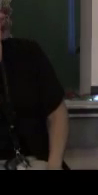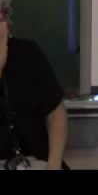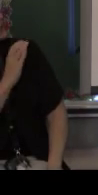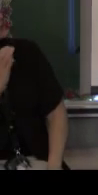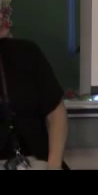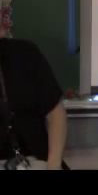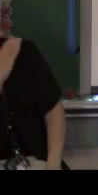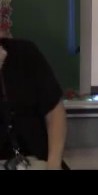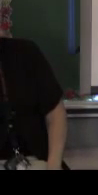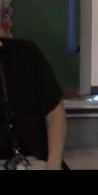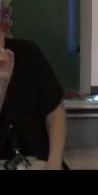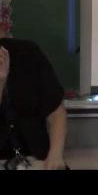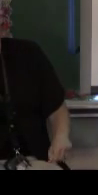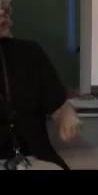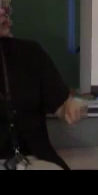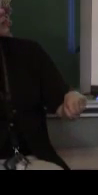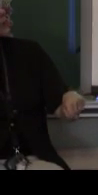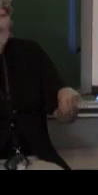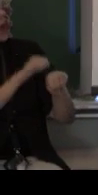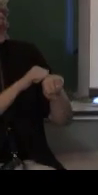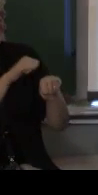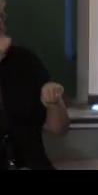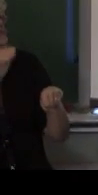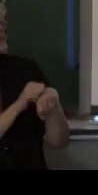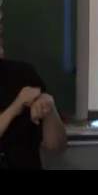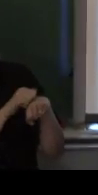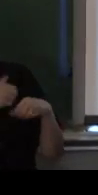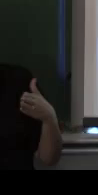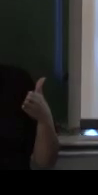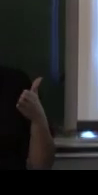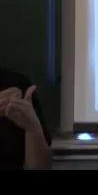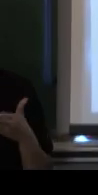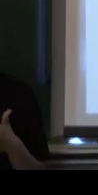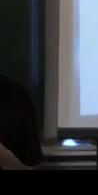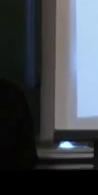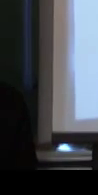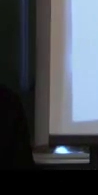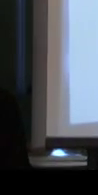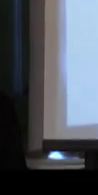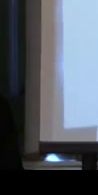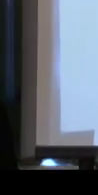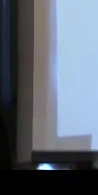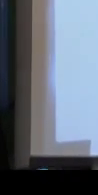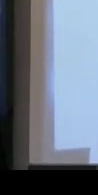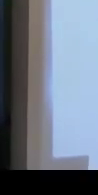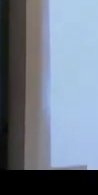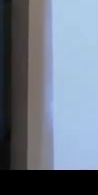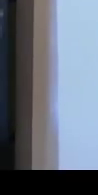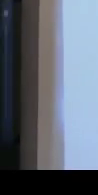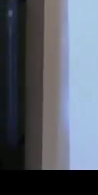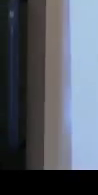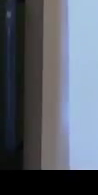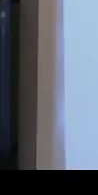looked For rocks by ourselves.